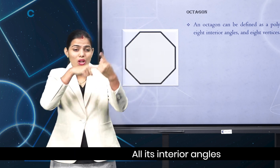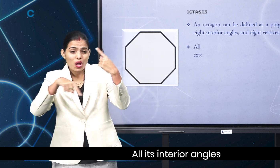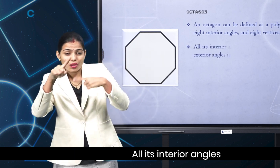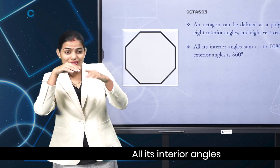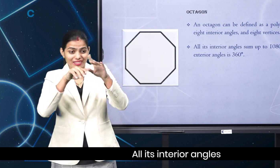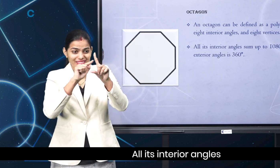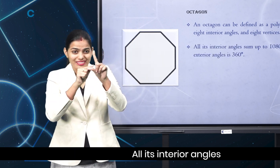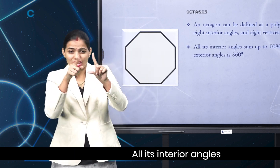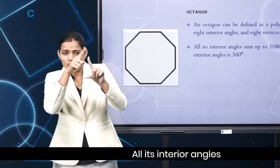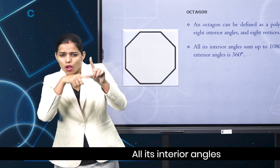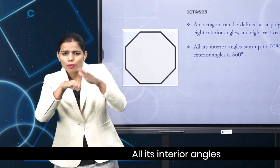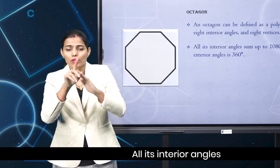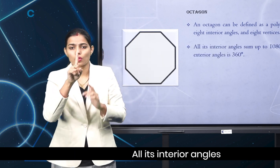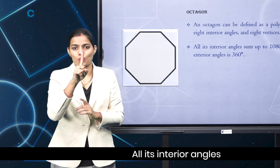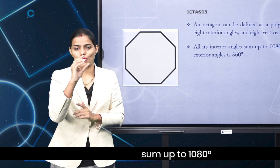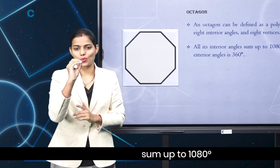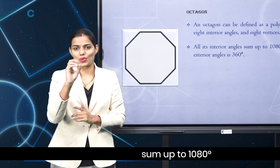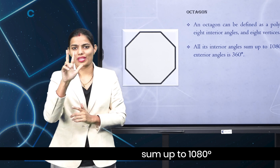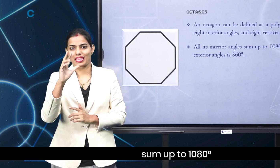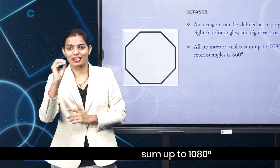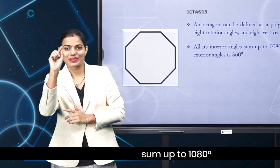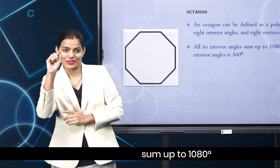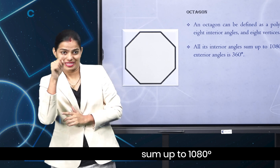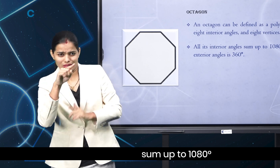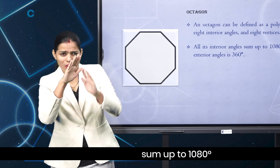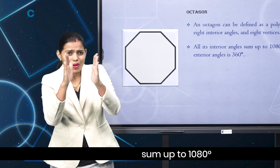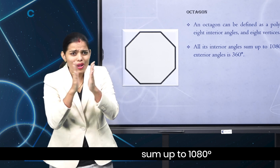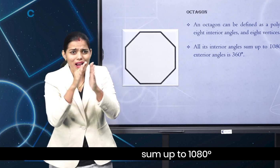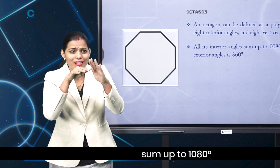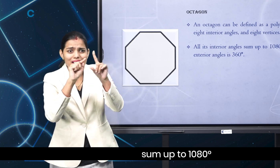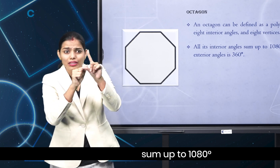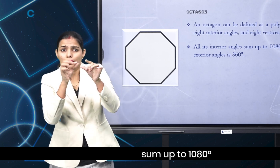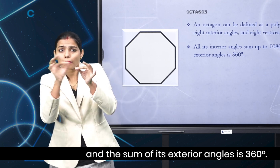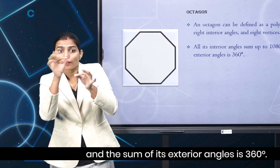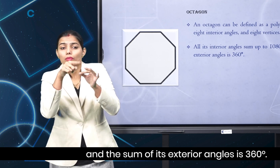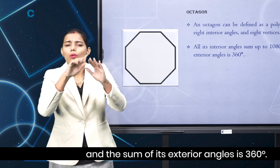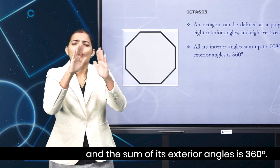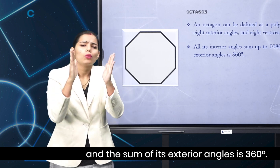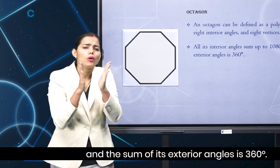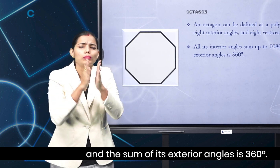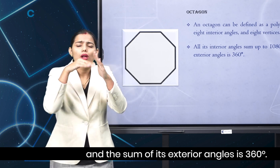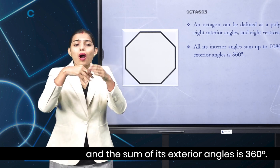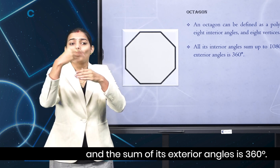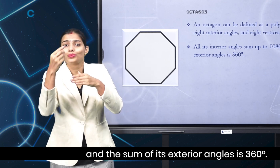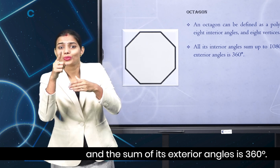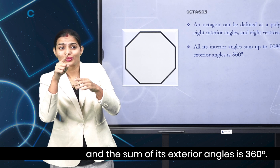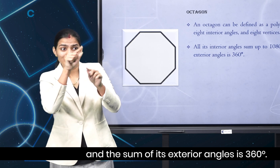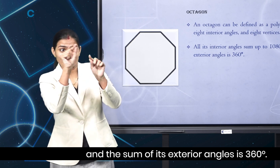All its interior angles sum up to 1080 degree and the sum of its exterior angles